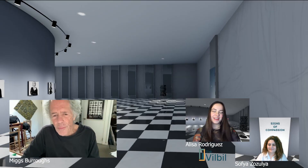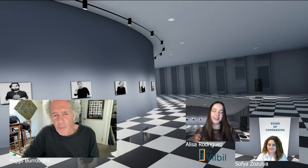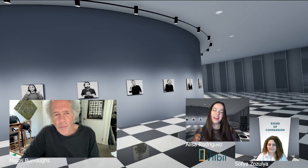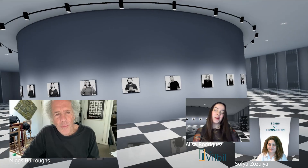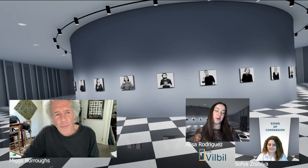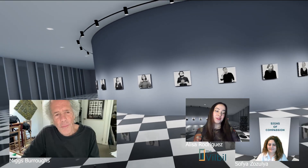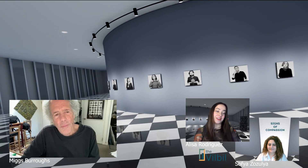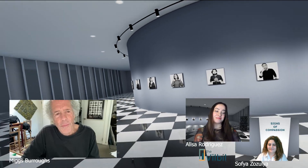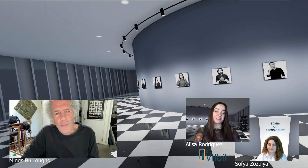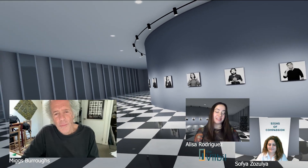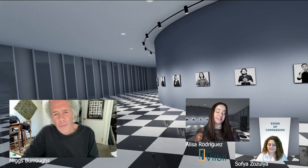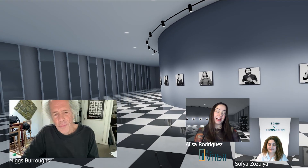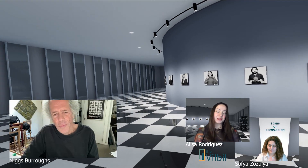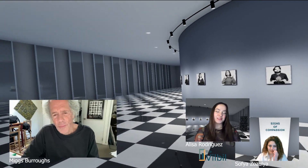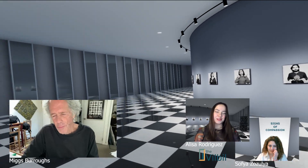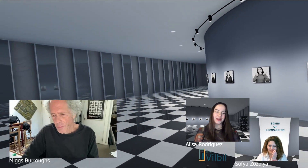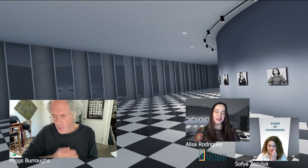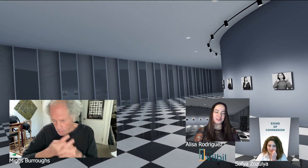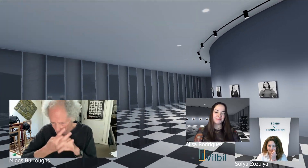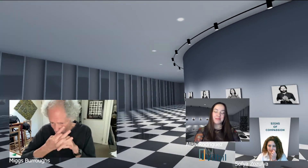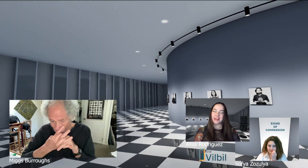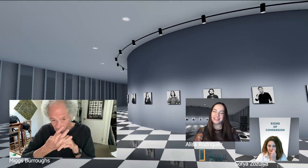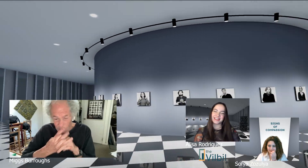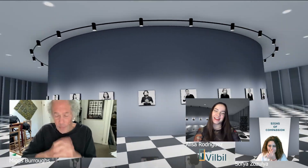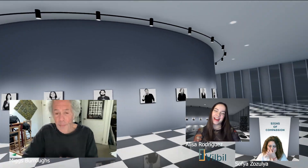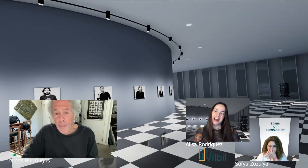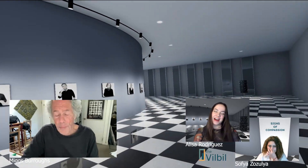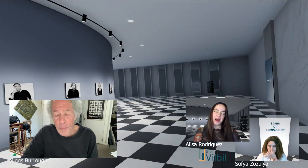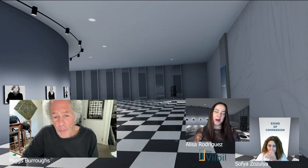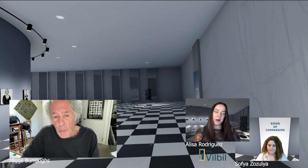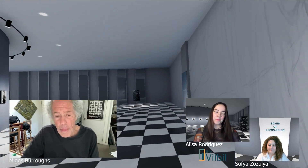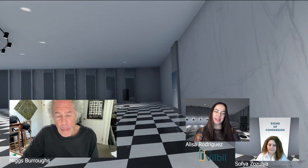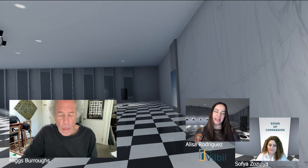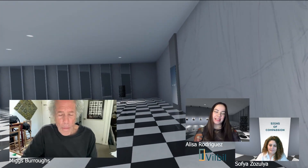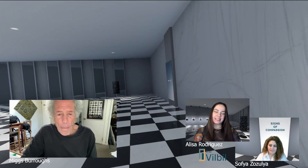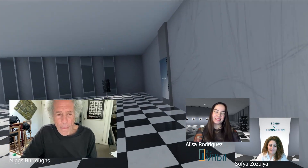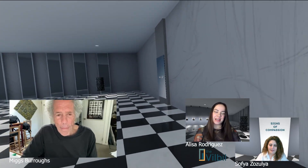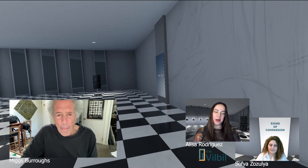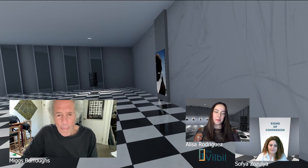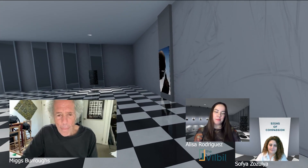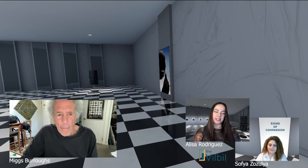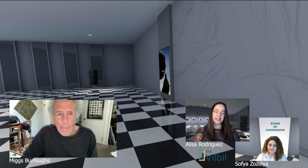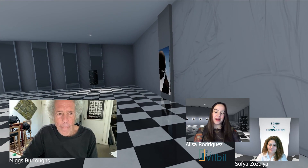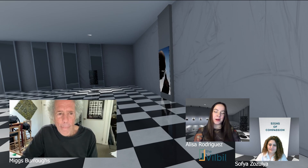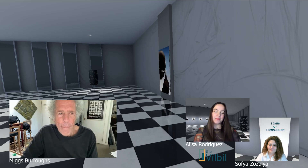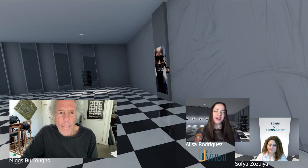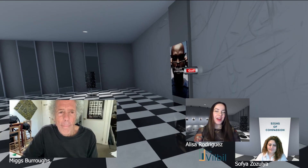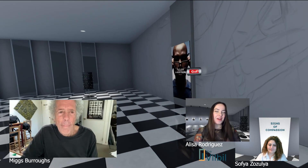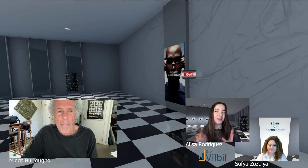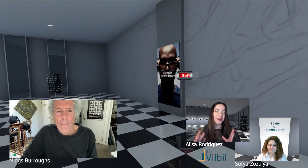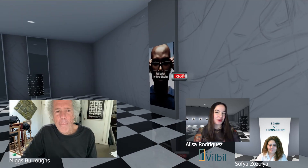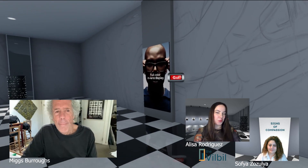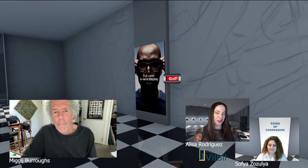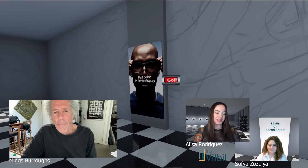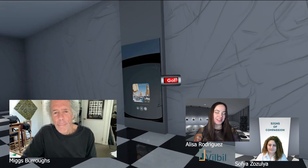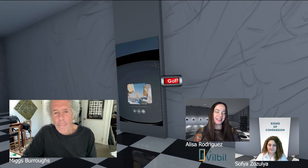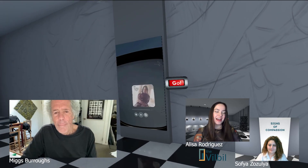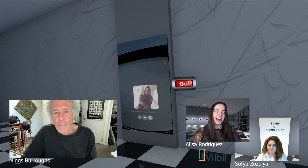Yeah, well, and it actually turned out amazing. And Miggs, I have another question.